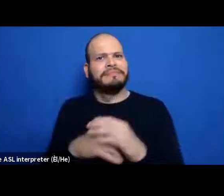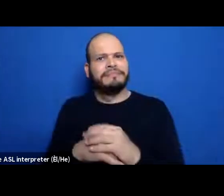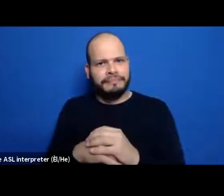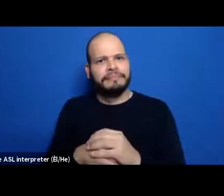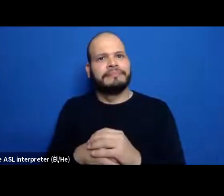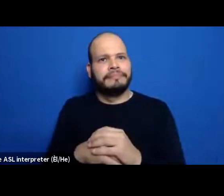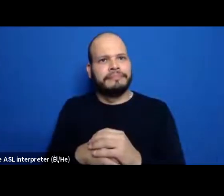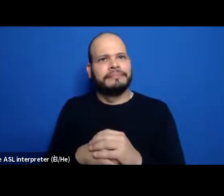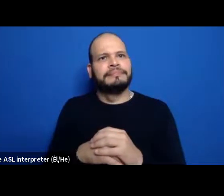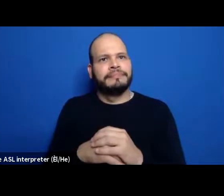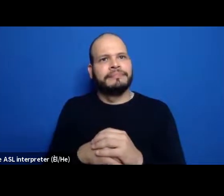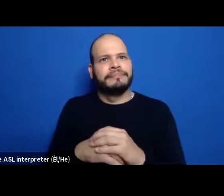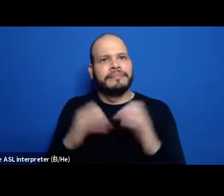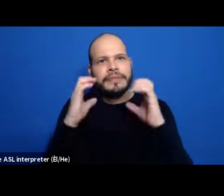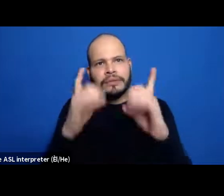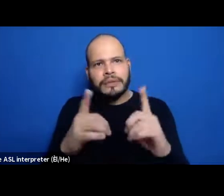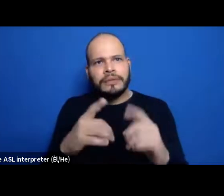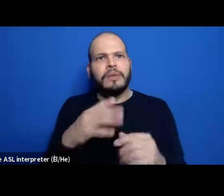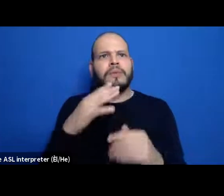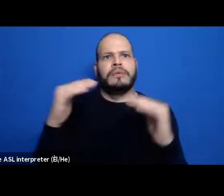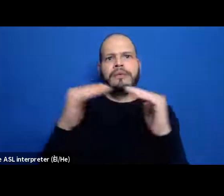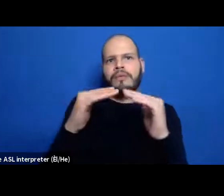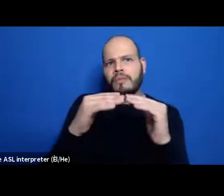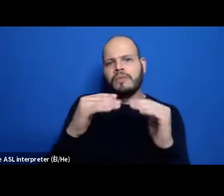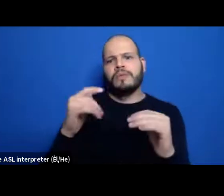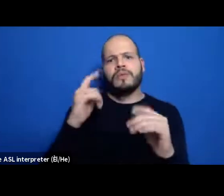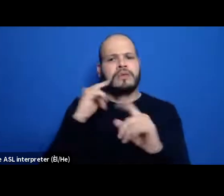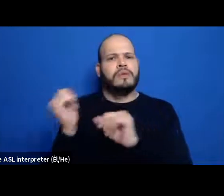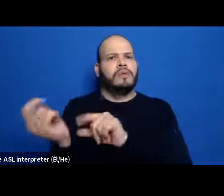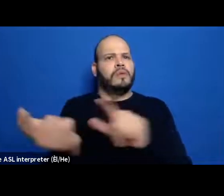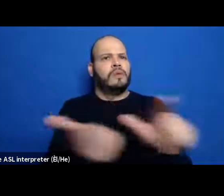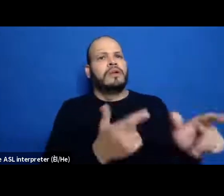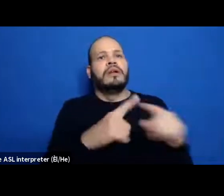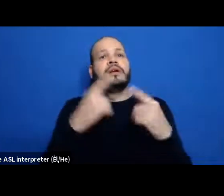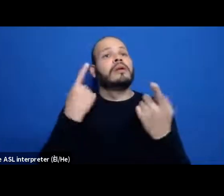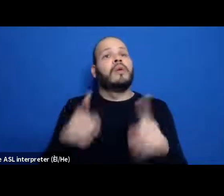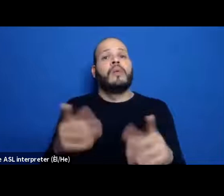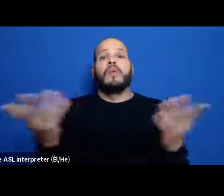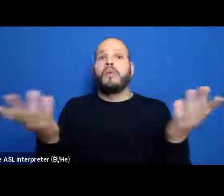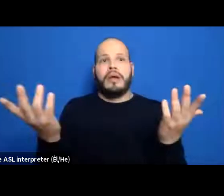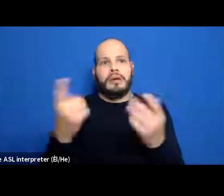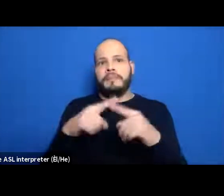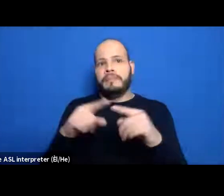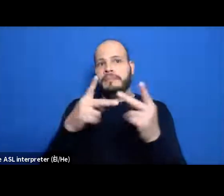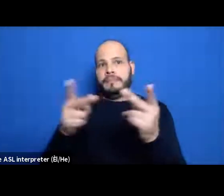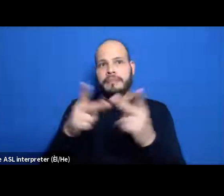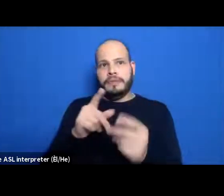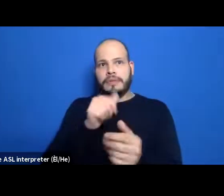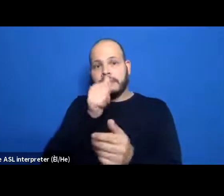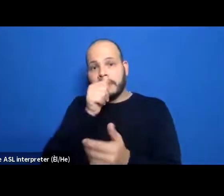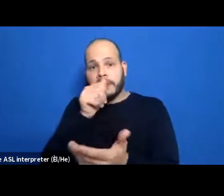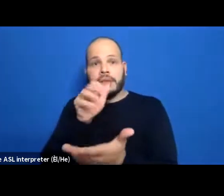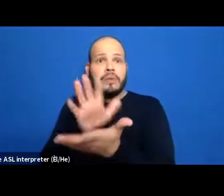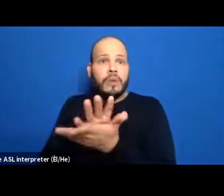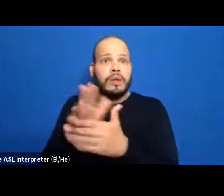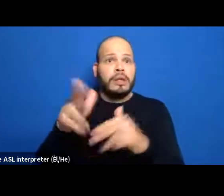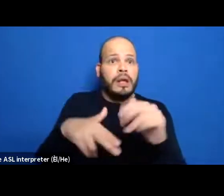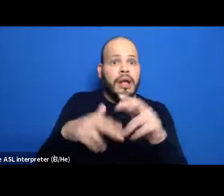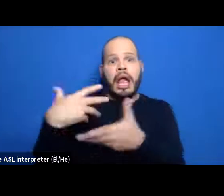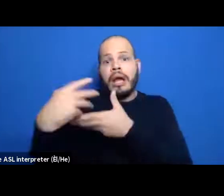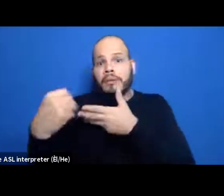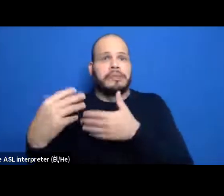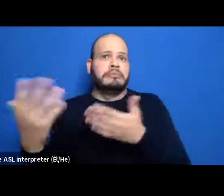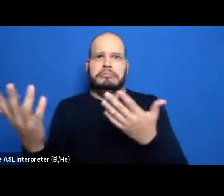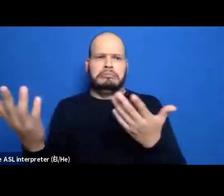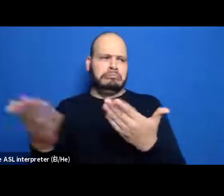would take place in backyards and garages, that would be attended by Stanford professors and professors and students